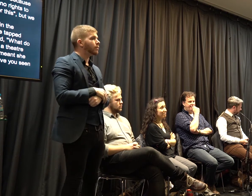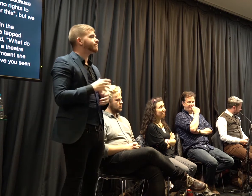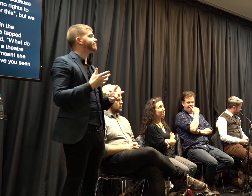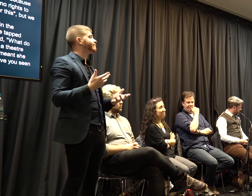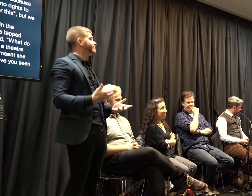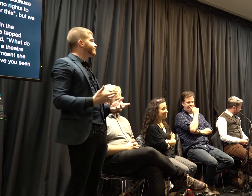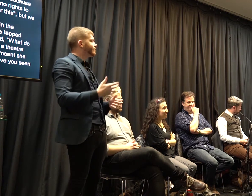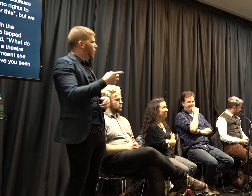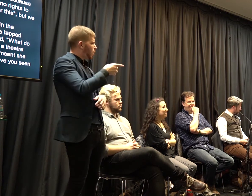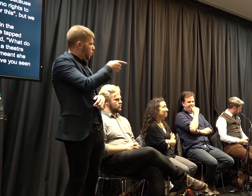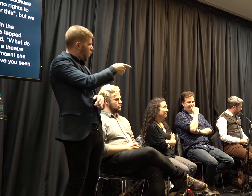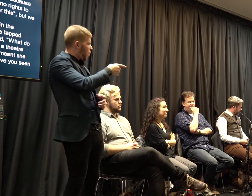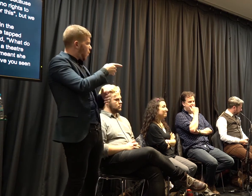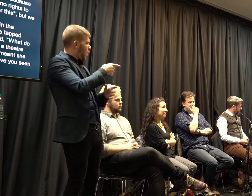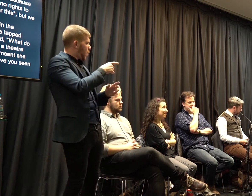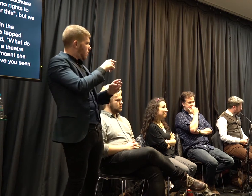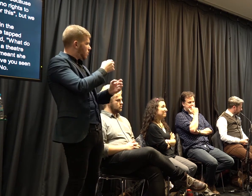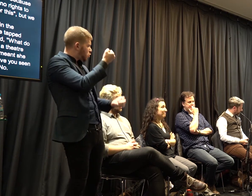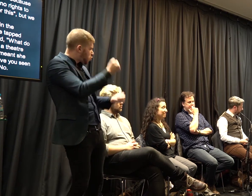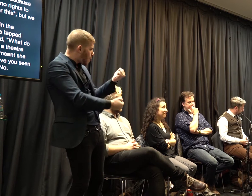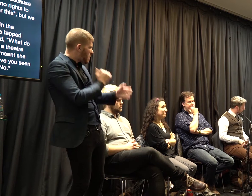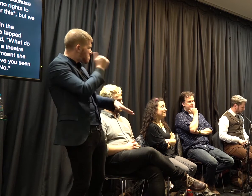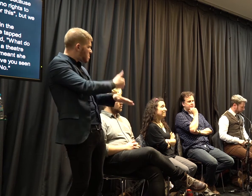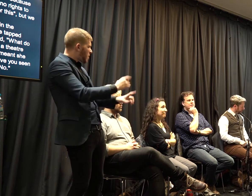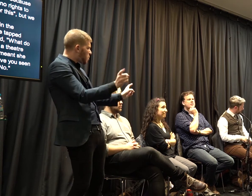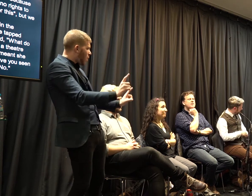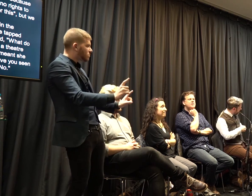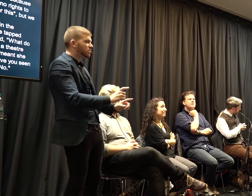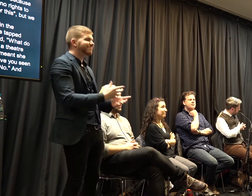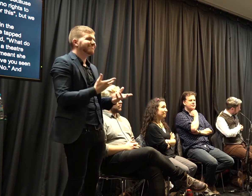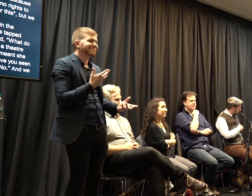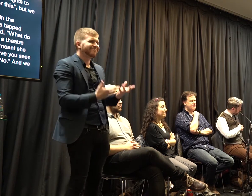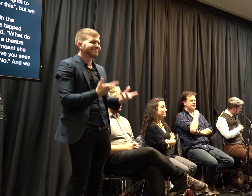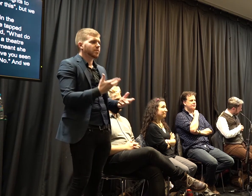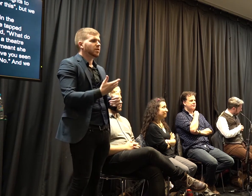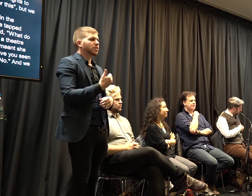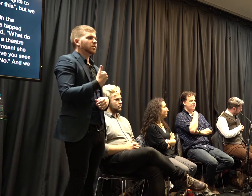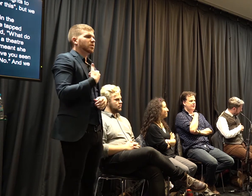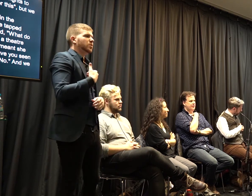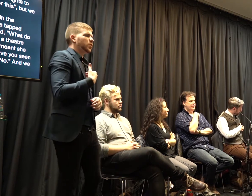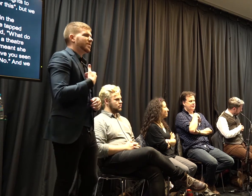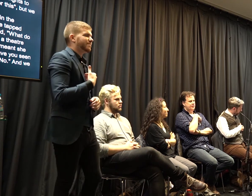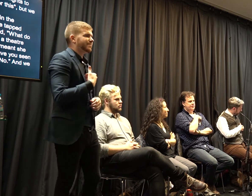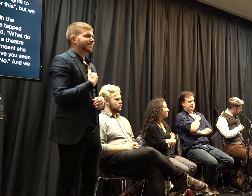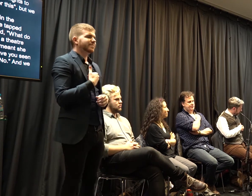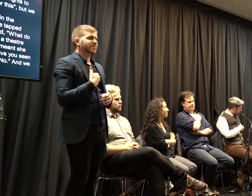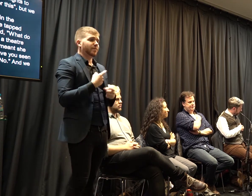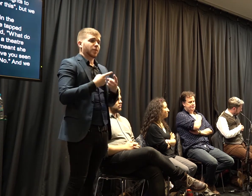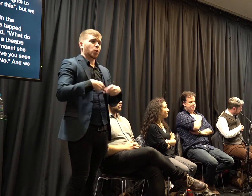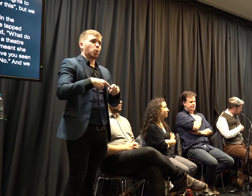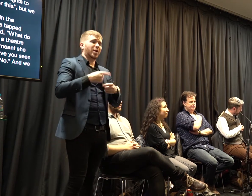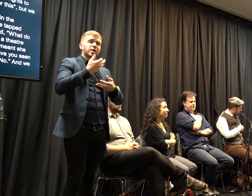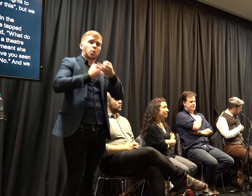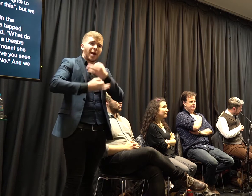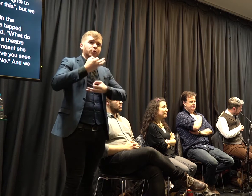So what are you basing that? What are you basing that on? So there is that. There is also, we get questions and